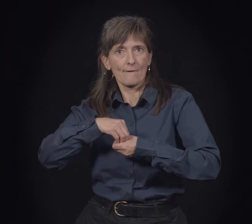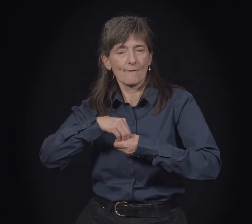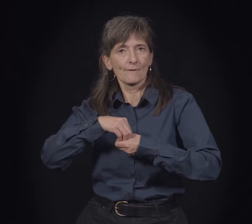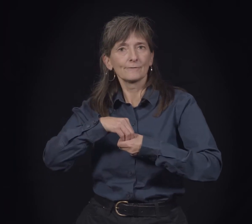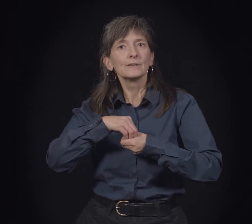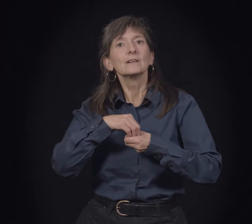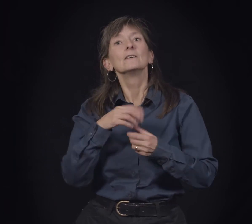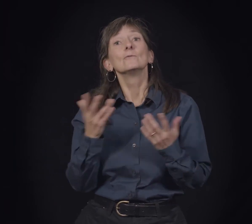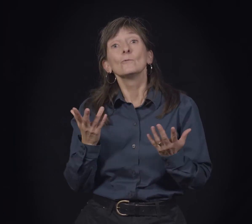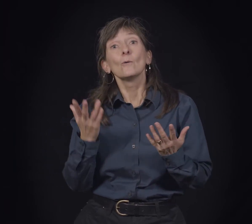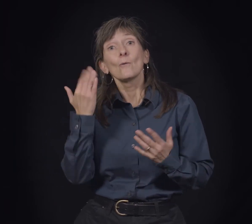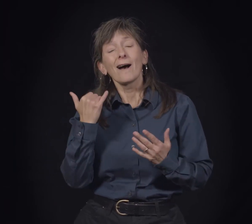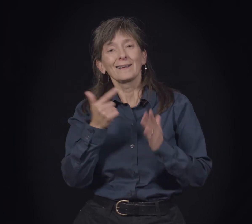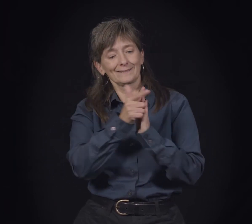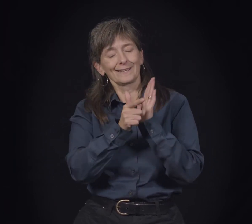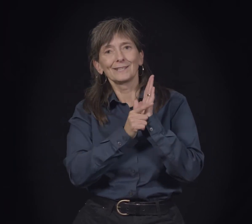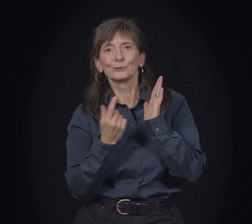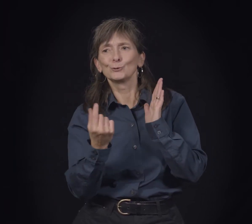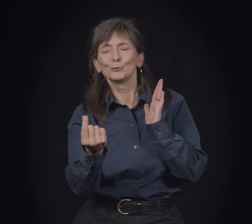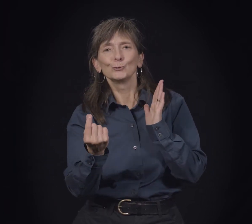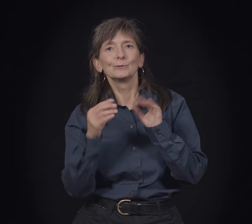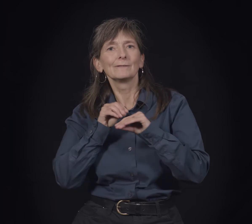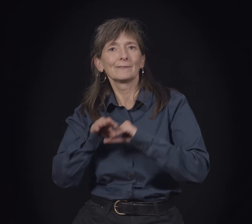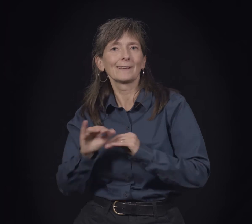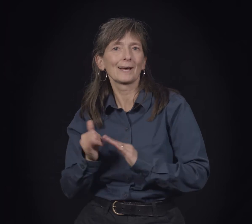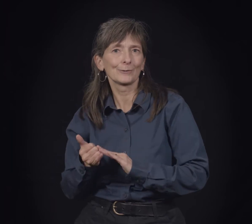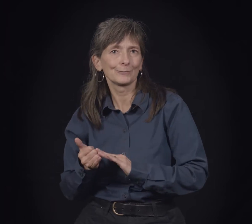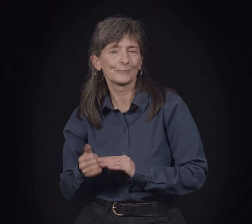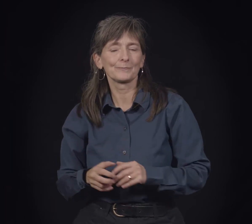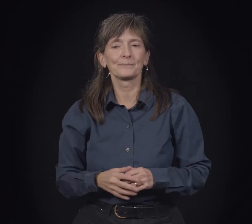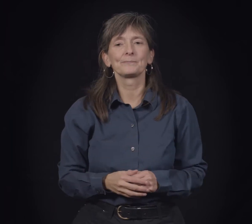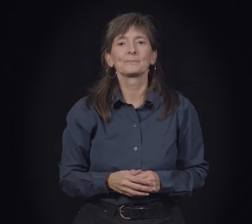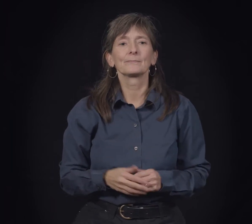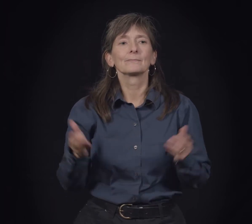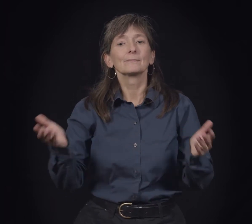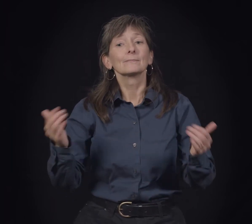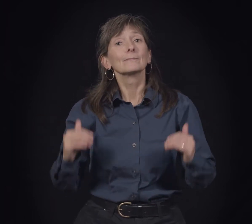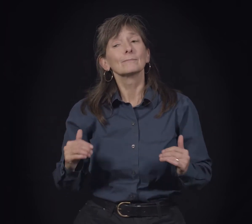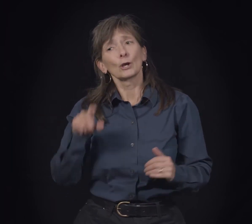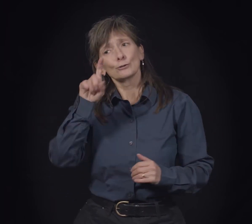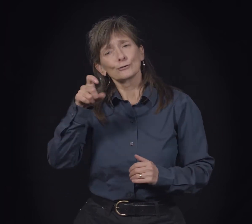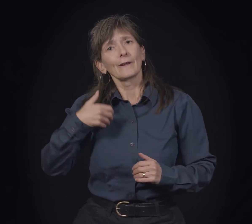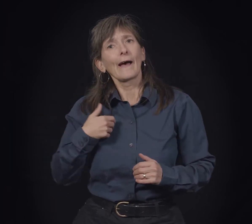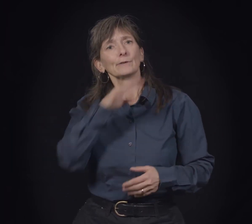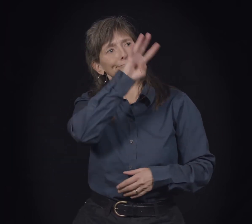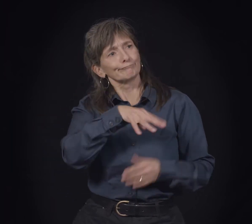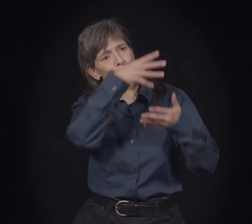do. Provide an accessibility plan template to outline required